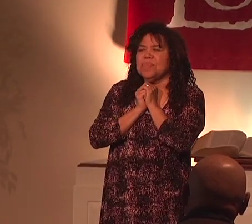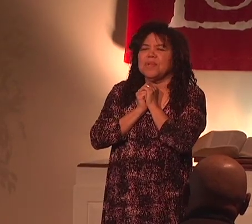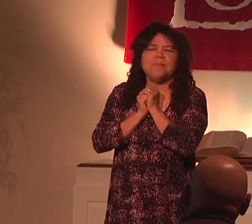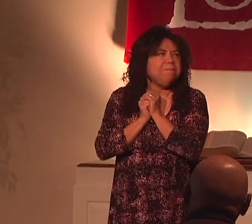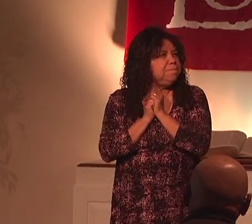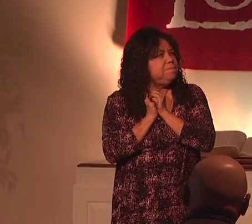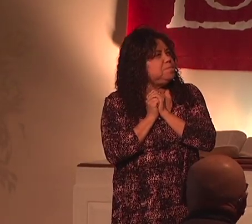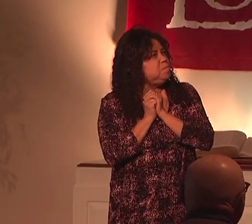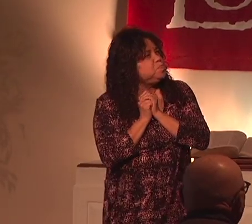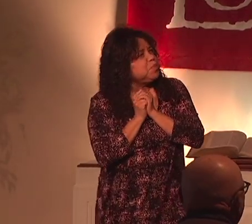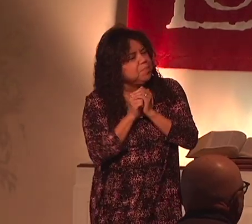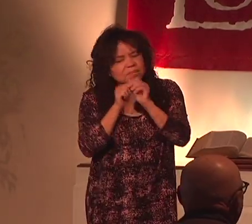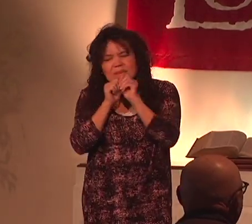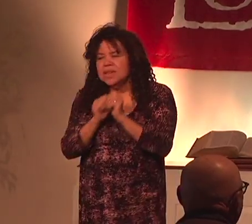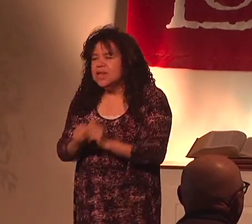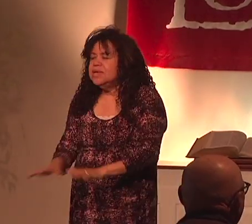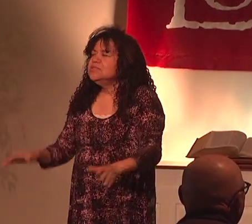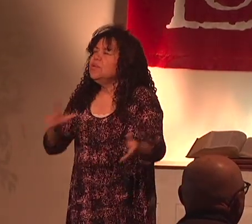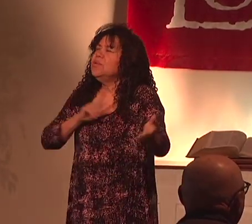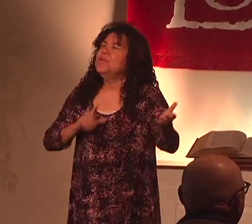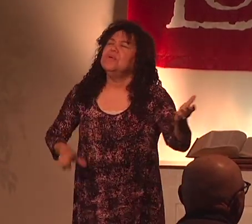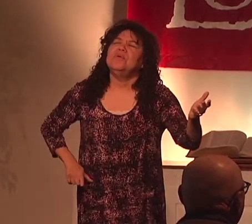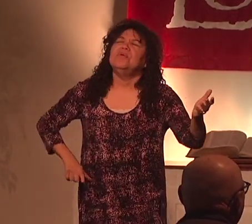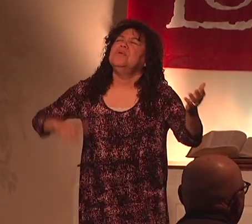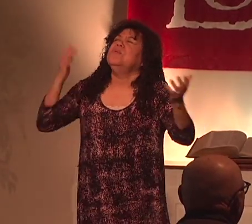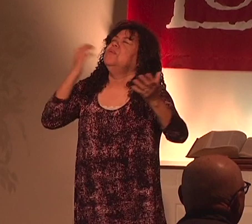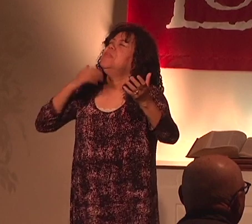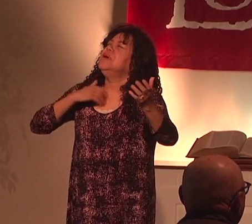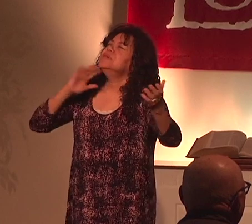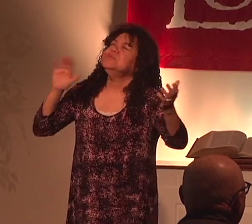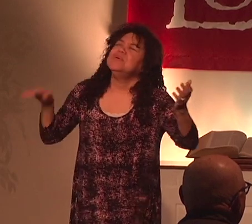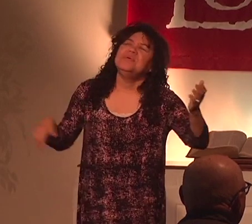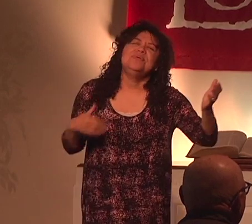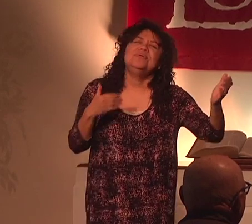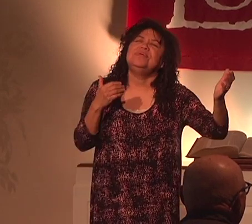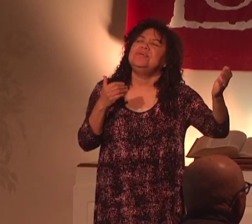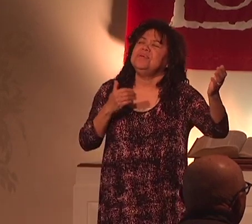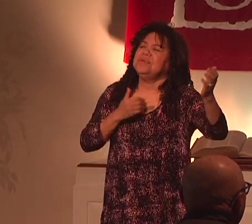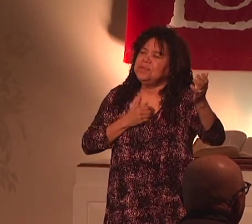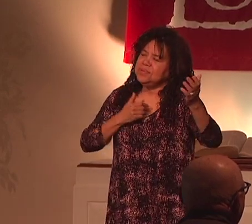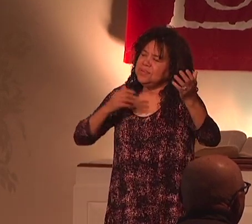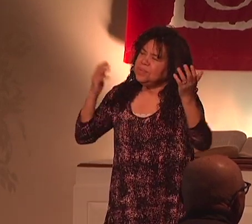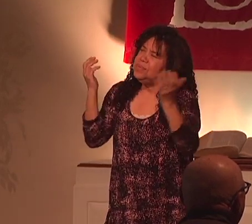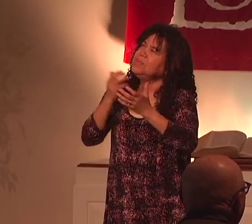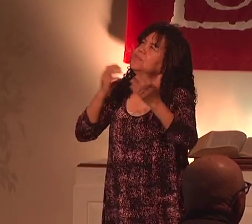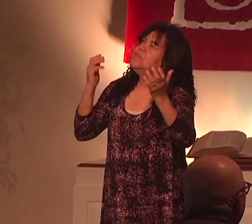Ten thousand reasons heart, and you're rich